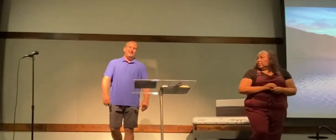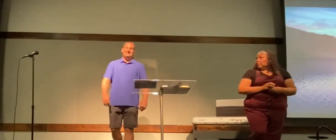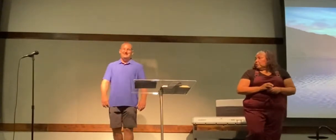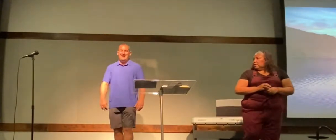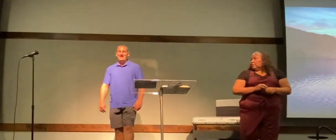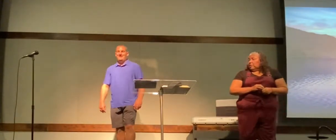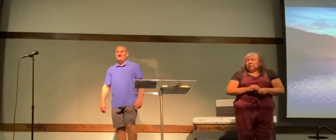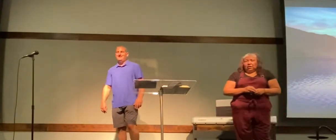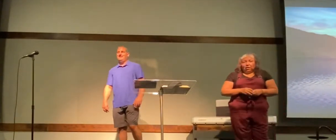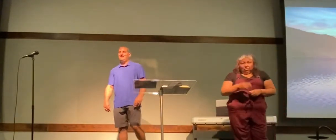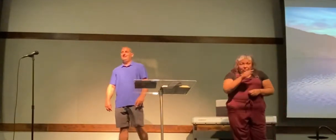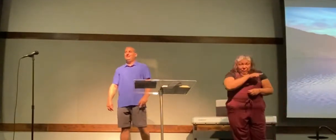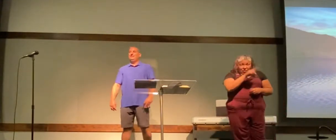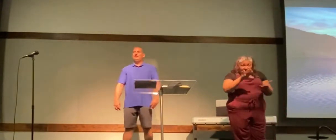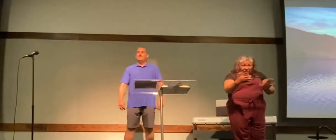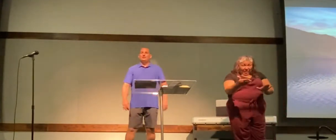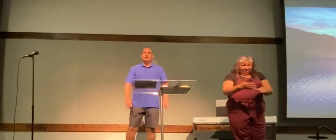Are you dead?